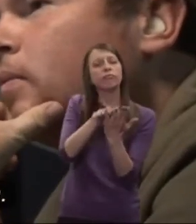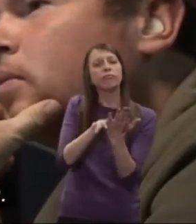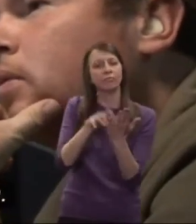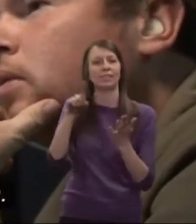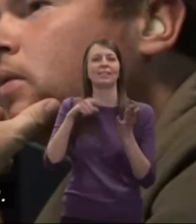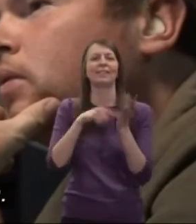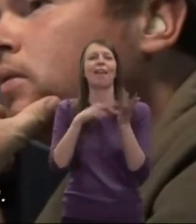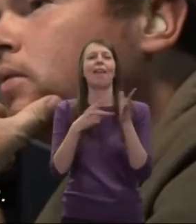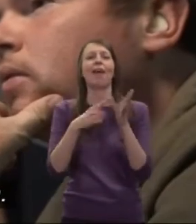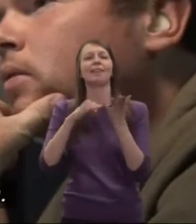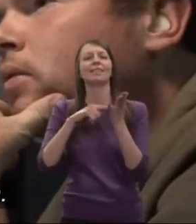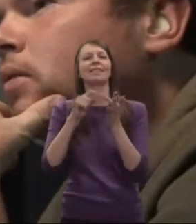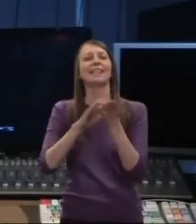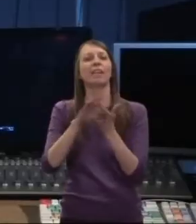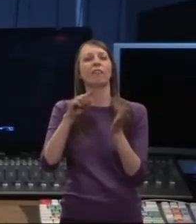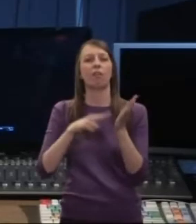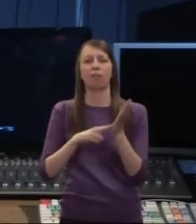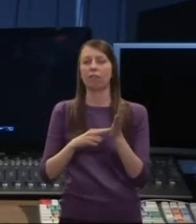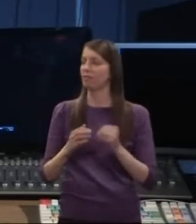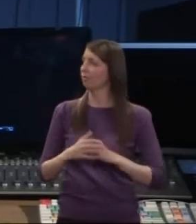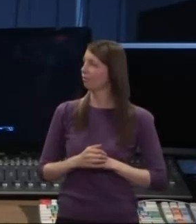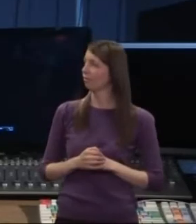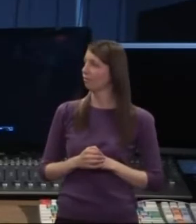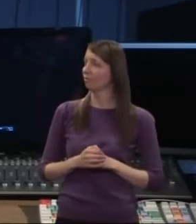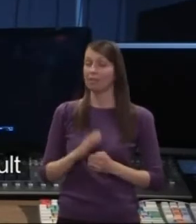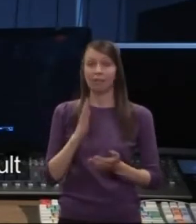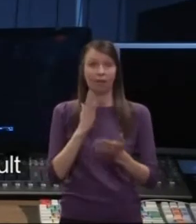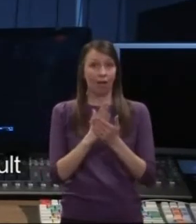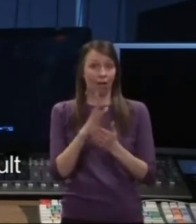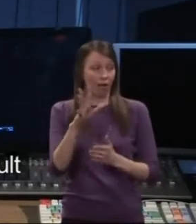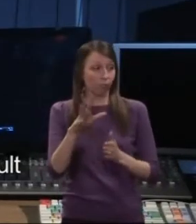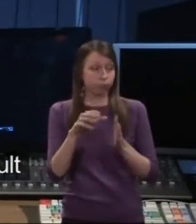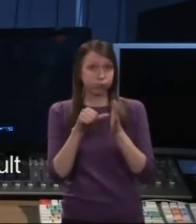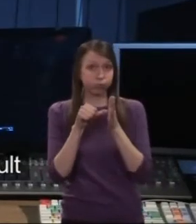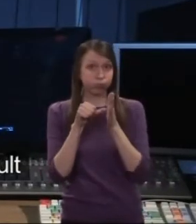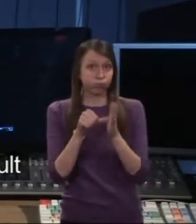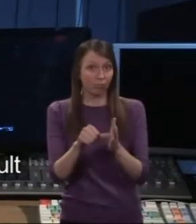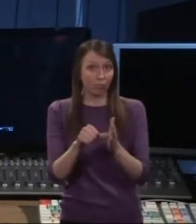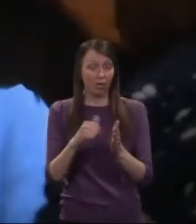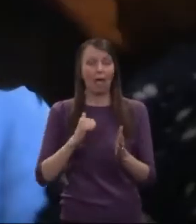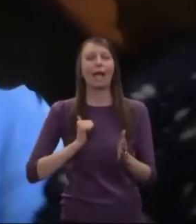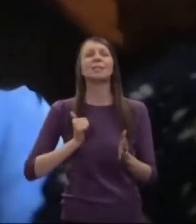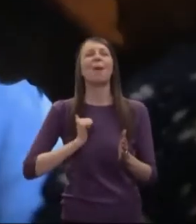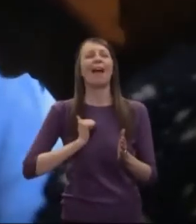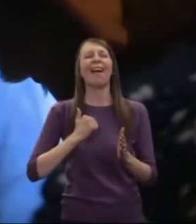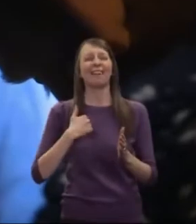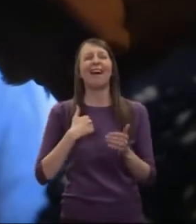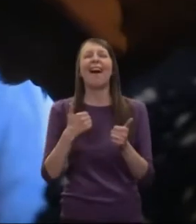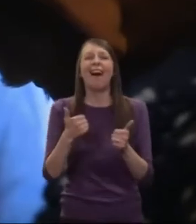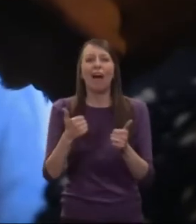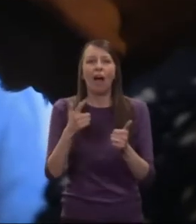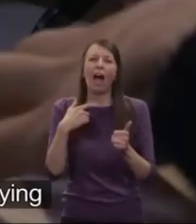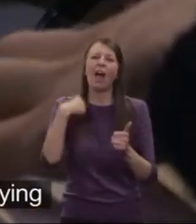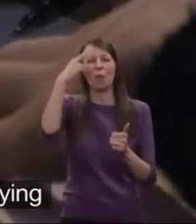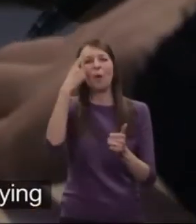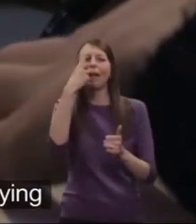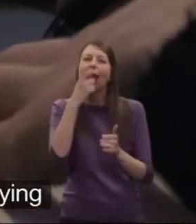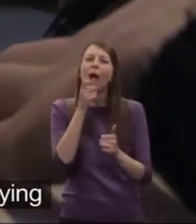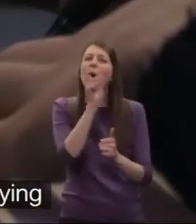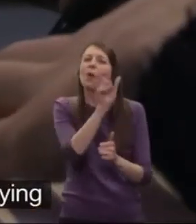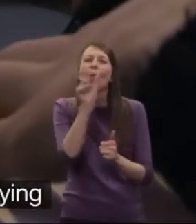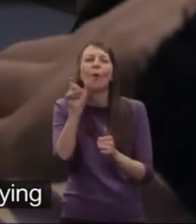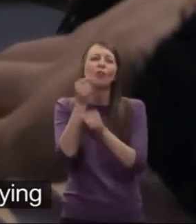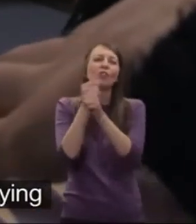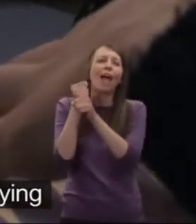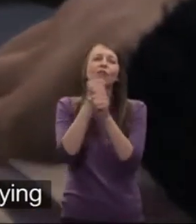were Tina and Stephen. It was really difficult. It was much more difficult than I was expecting. I thought I